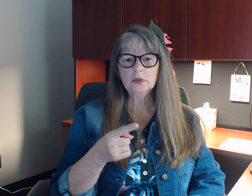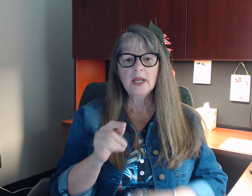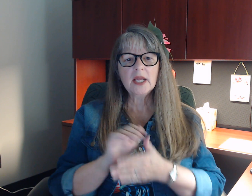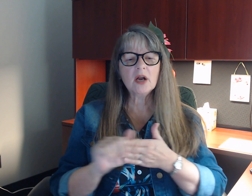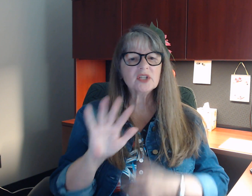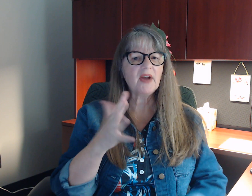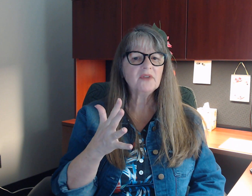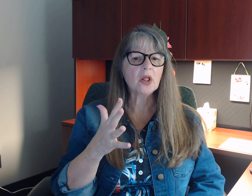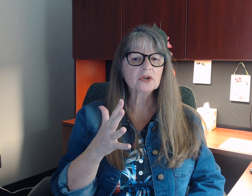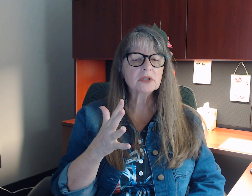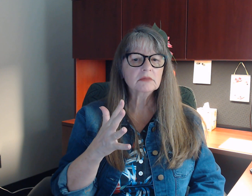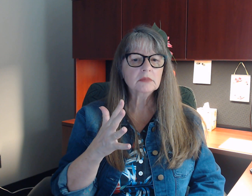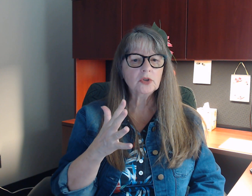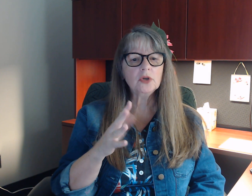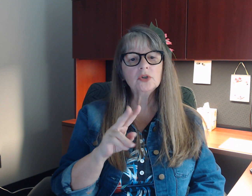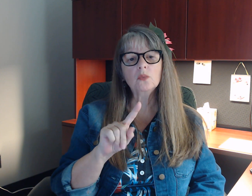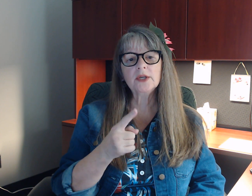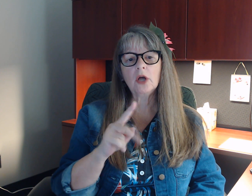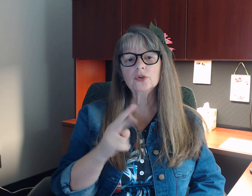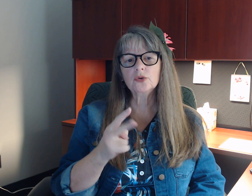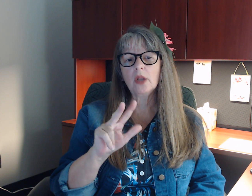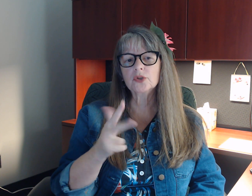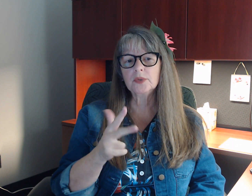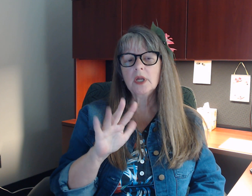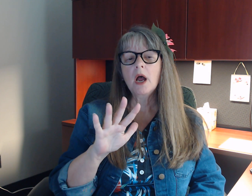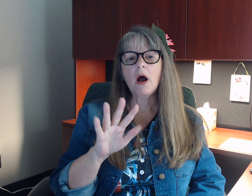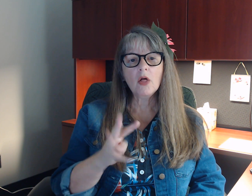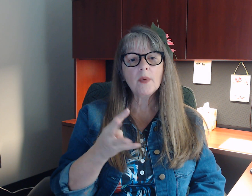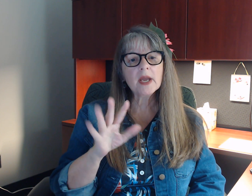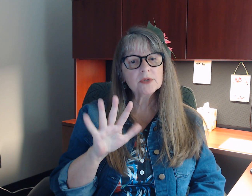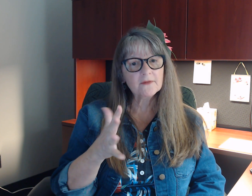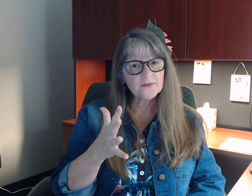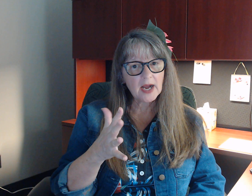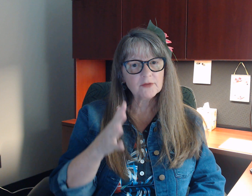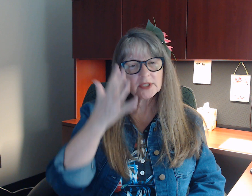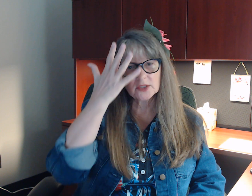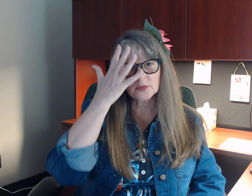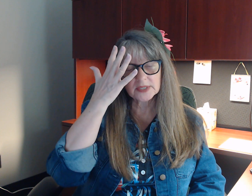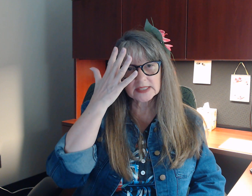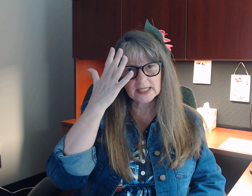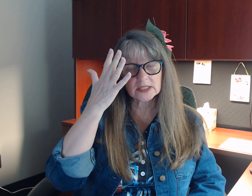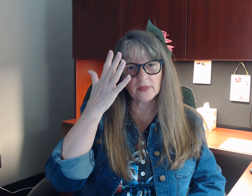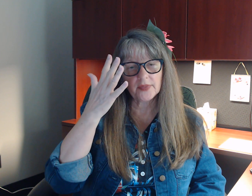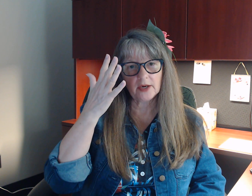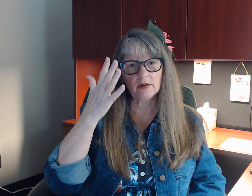It costs $5. So you can do $1, $2, $3, all the way up to 5, just like you did with cents on there, and then you